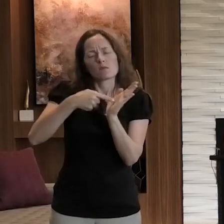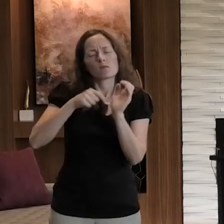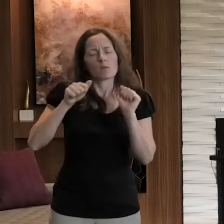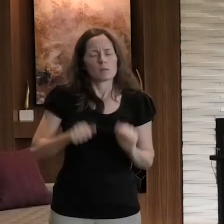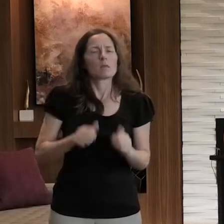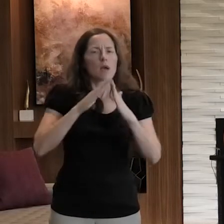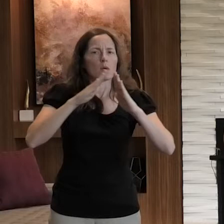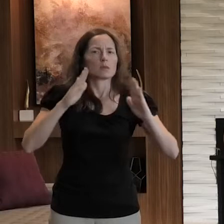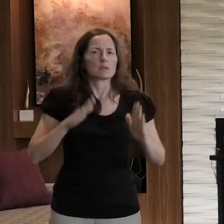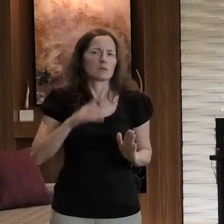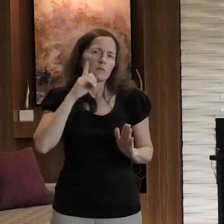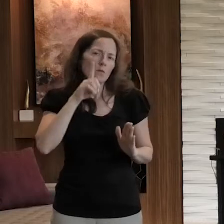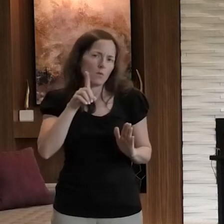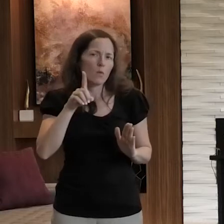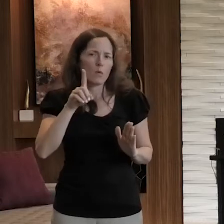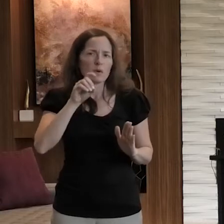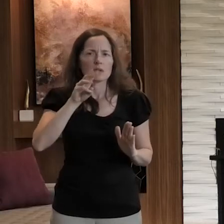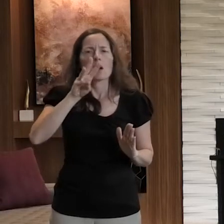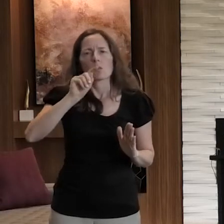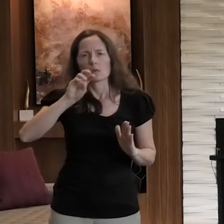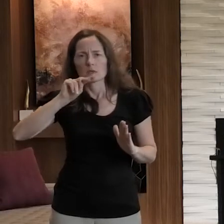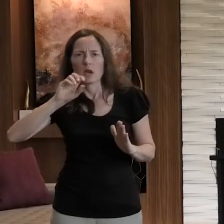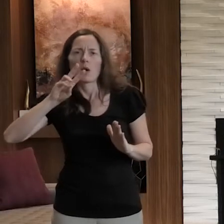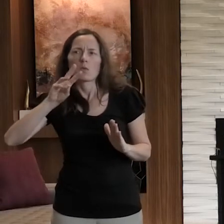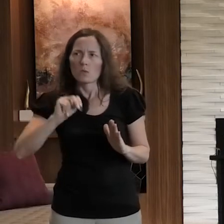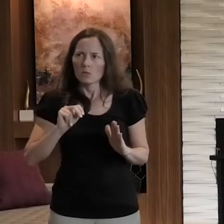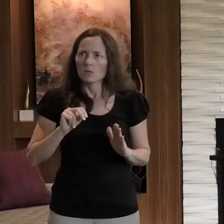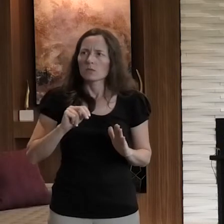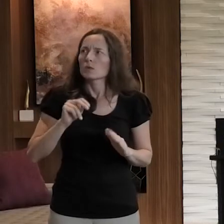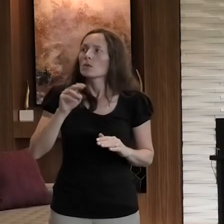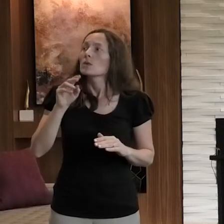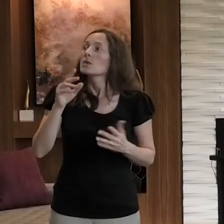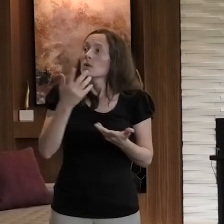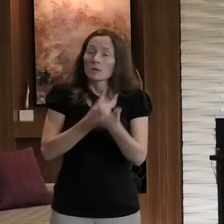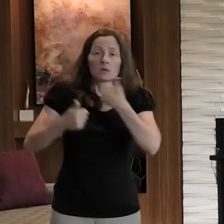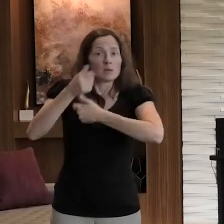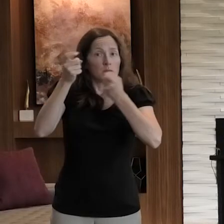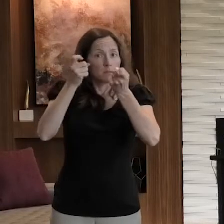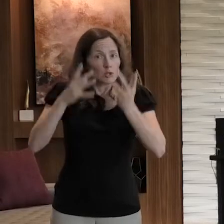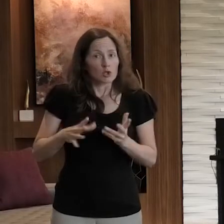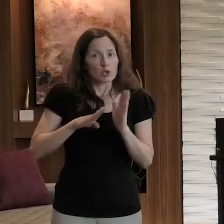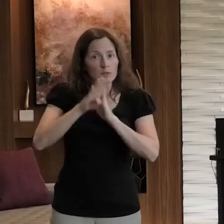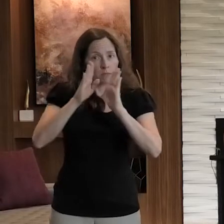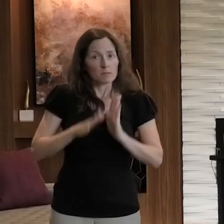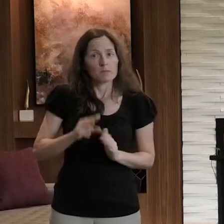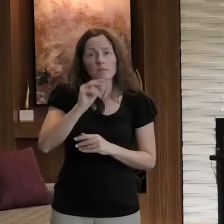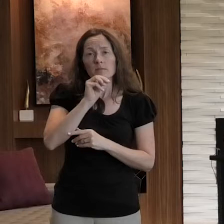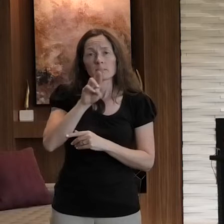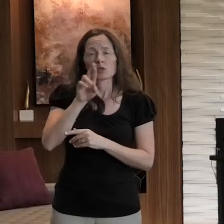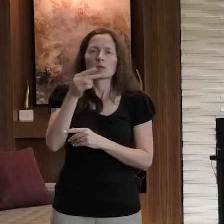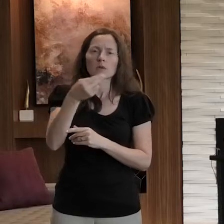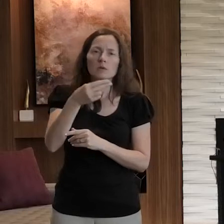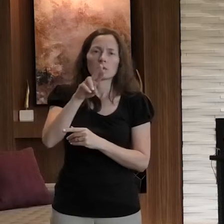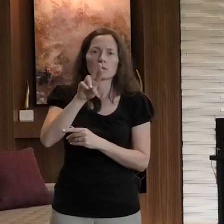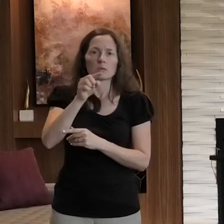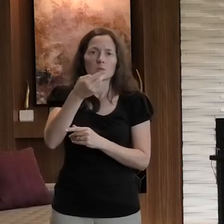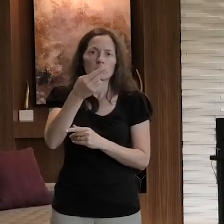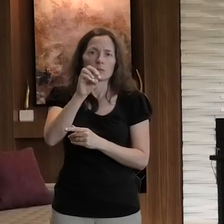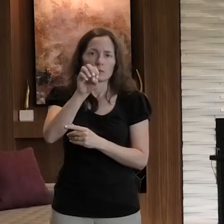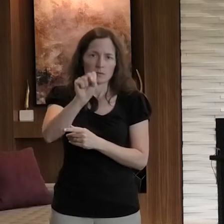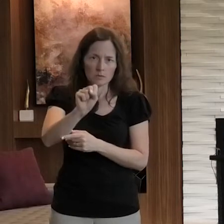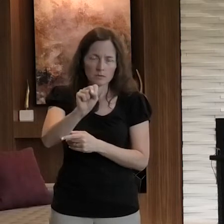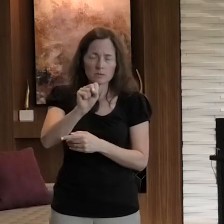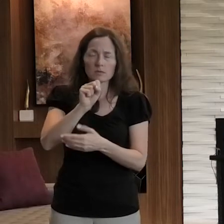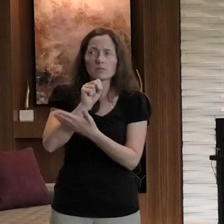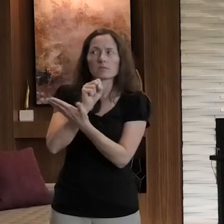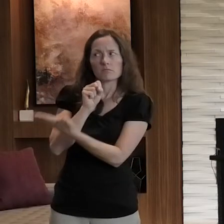fund receives revenue from the master developer, Mr. Hughes, and from other downtown businesses and properties.